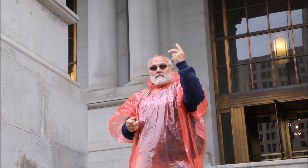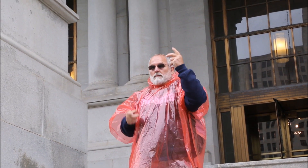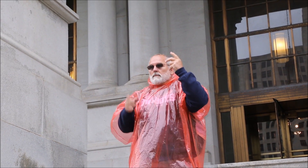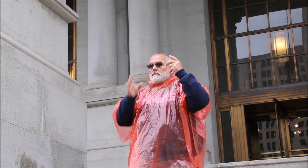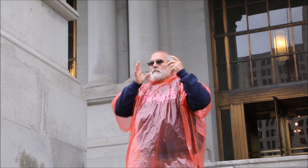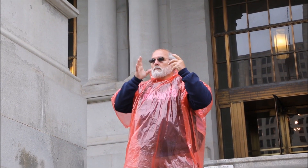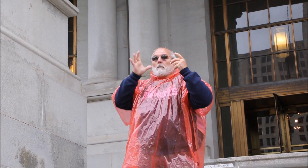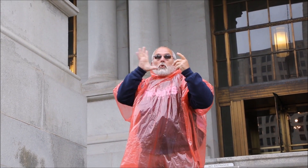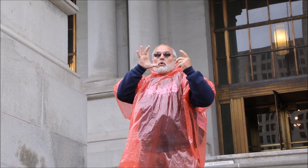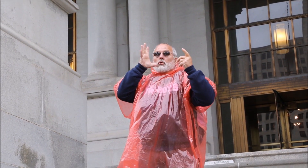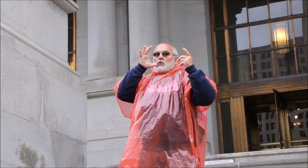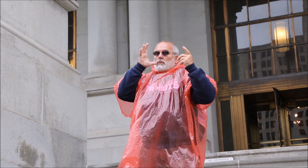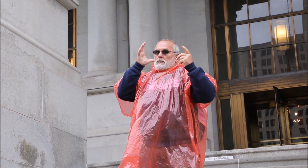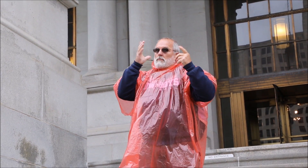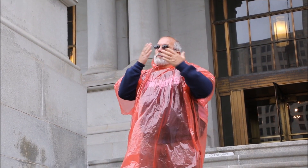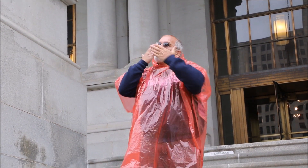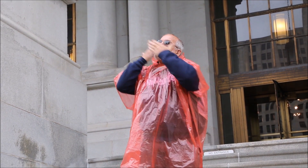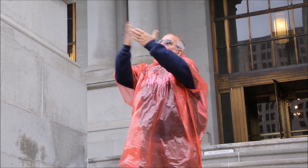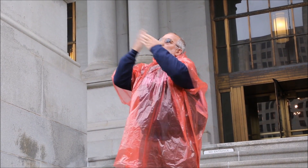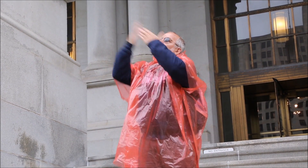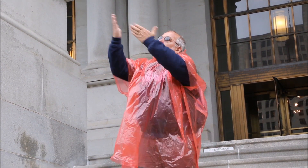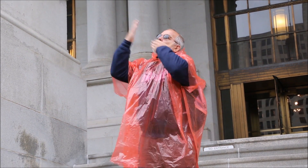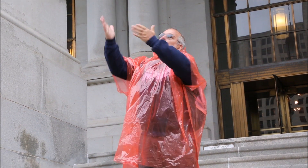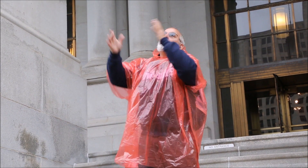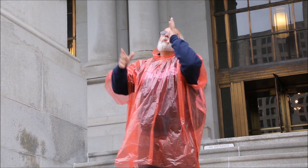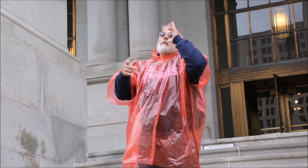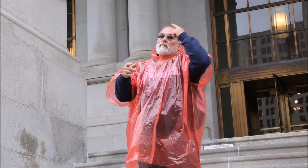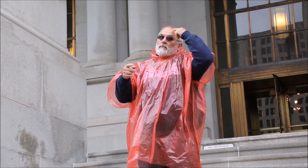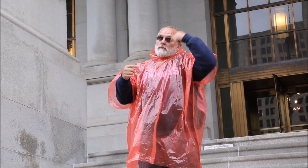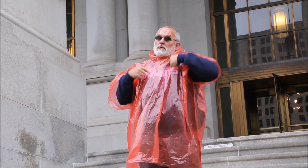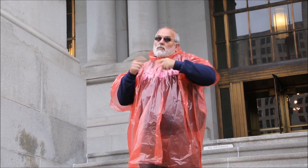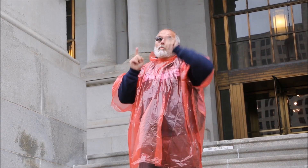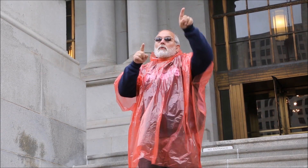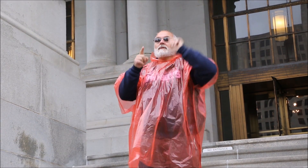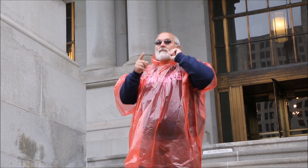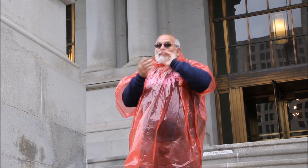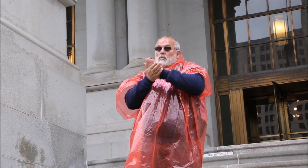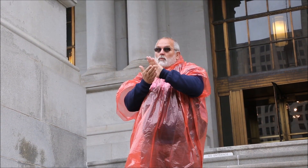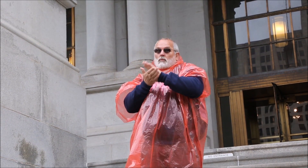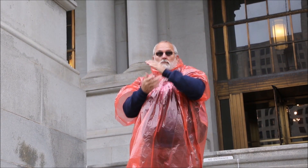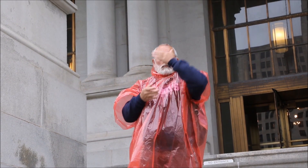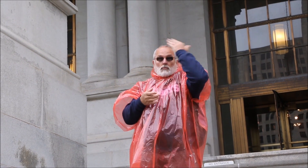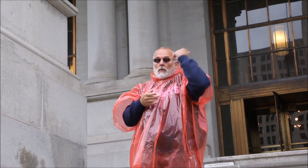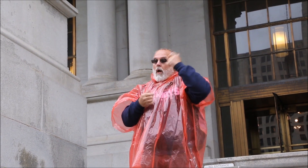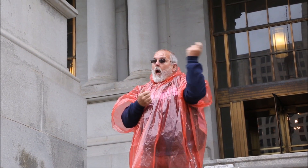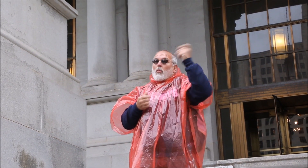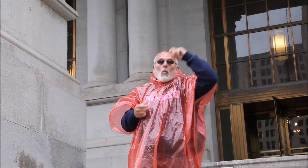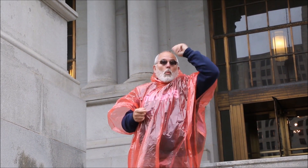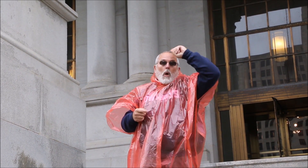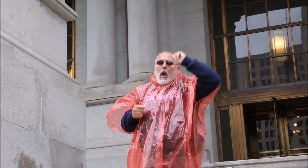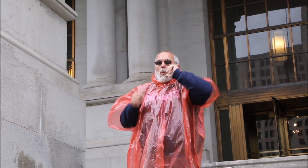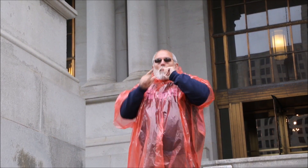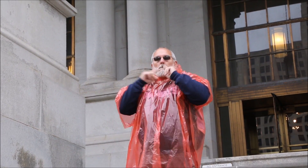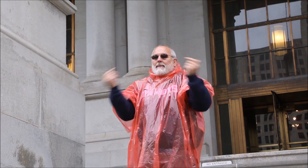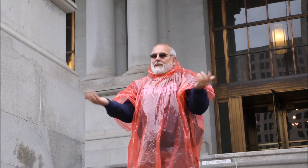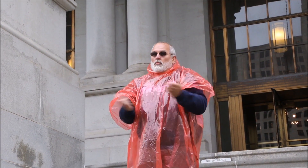easily? No. Don't give up. Never give up until you get old. Yeah. Get old, yeah. Then if